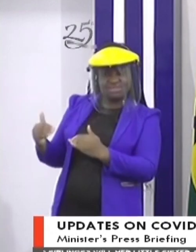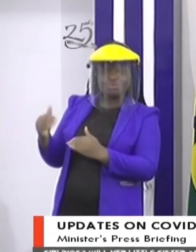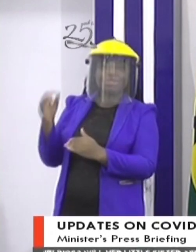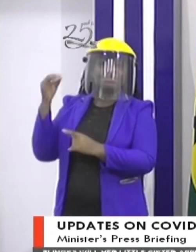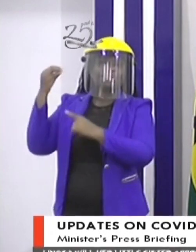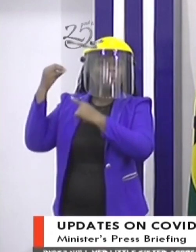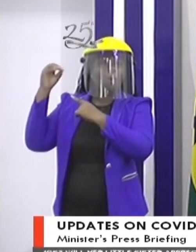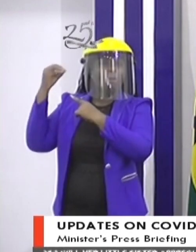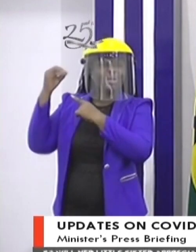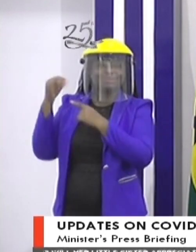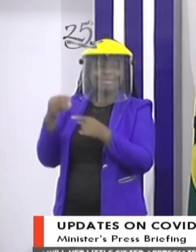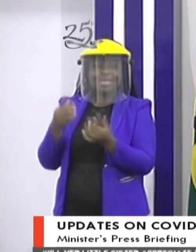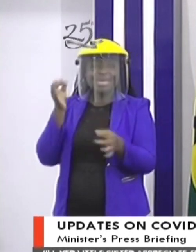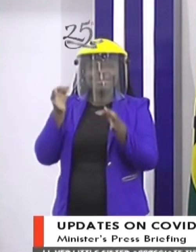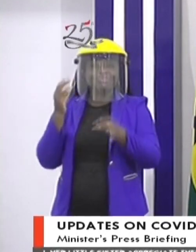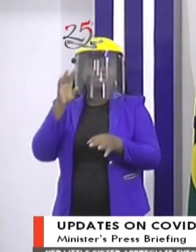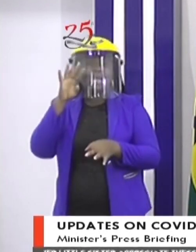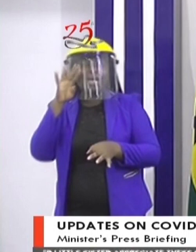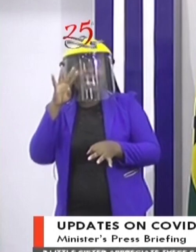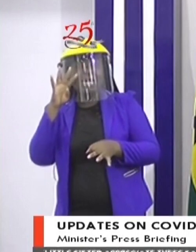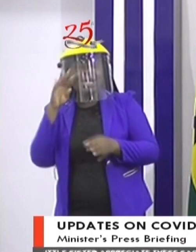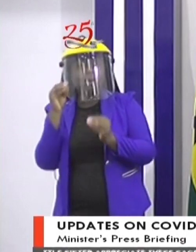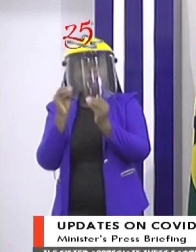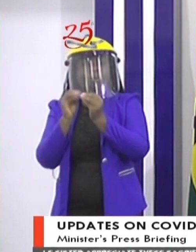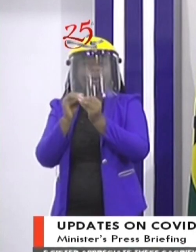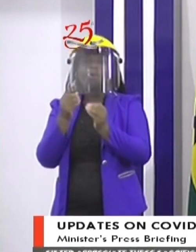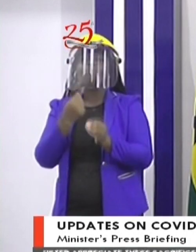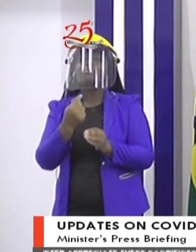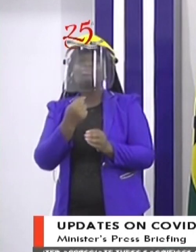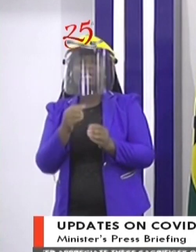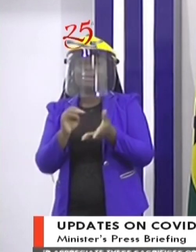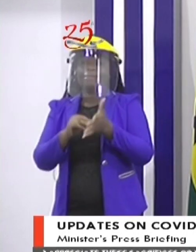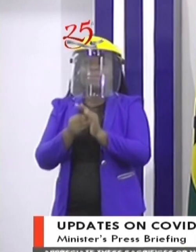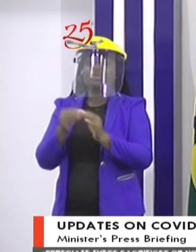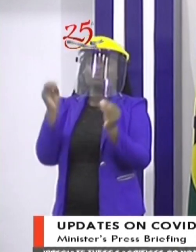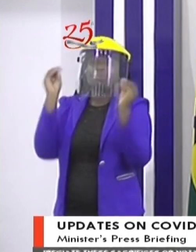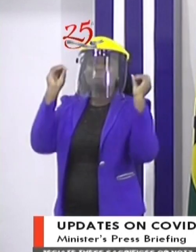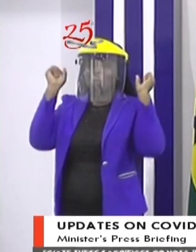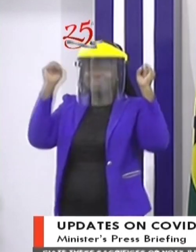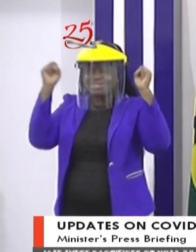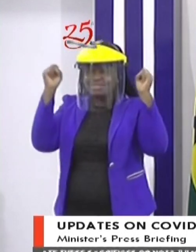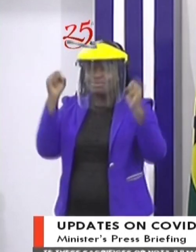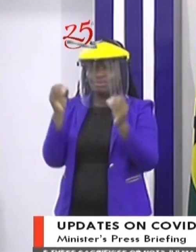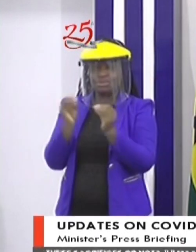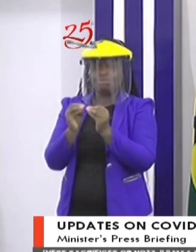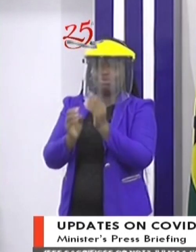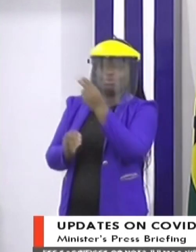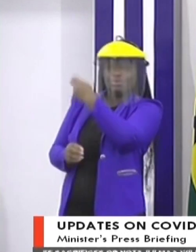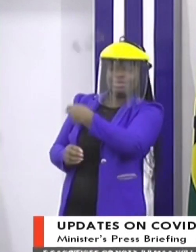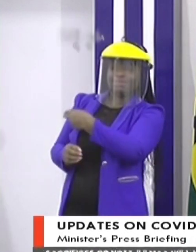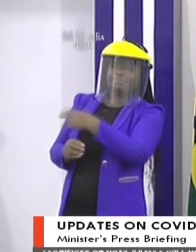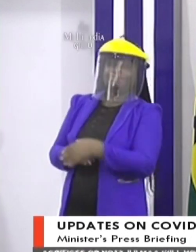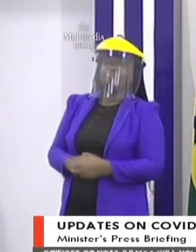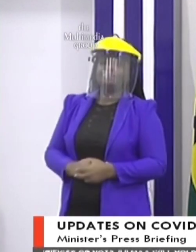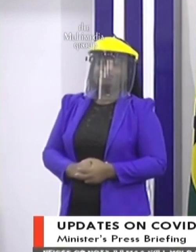The deeper the color, the more the number of cases that those districts have